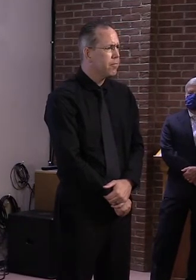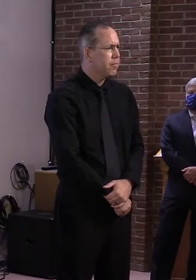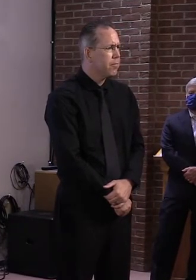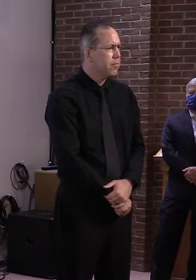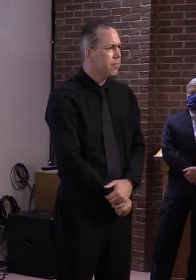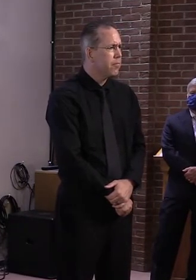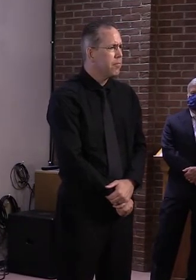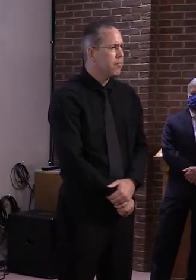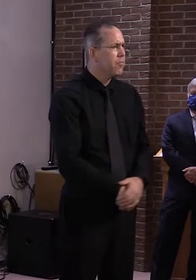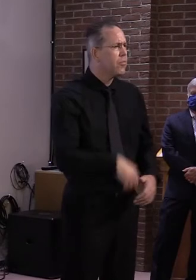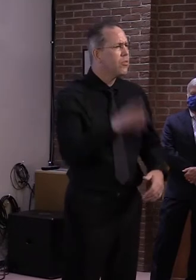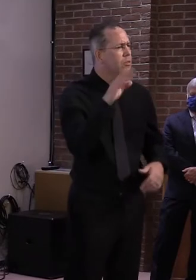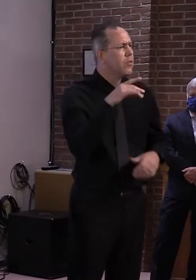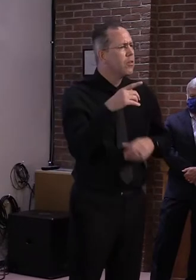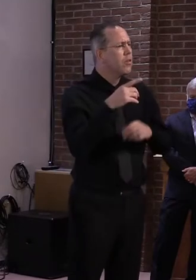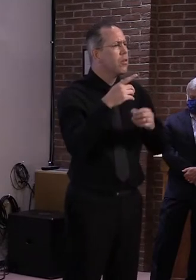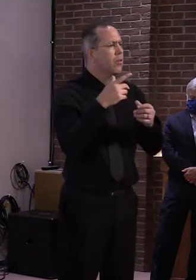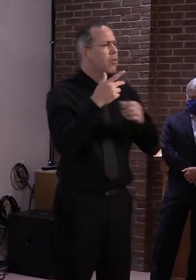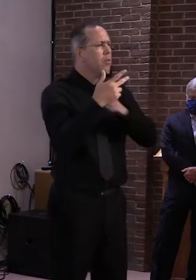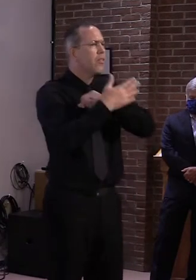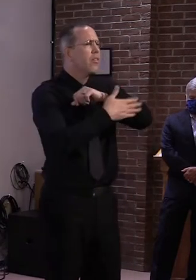then a follow-up to that is